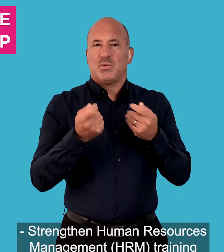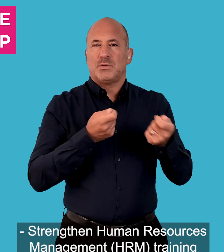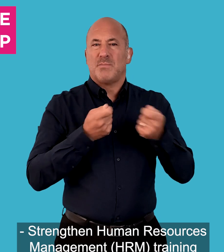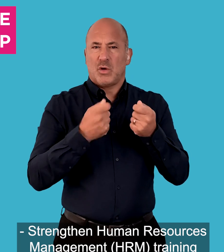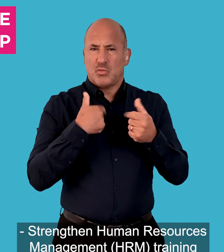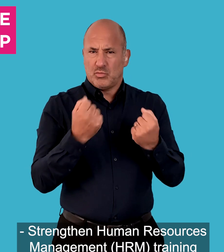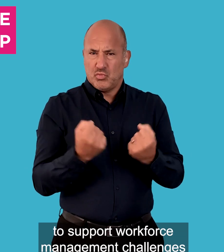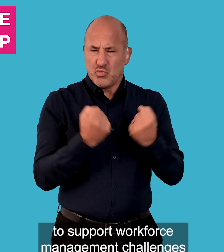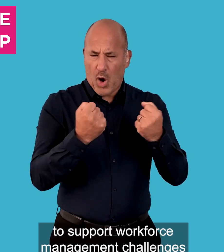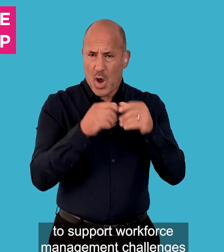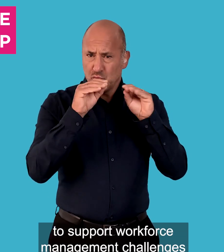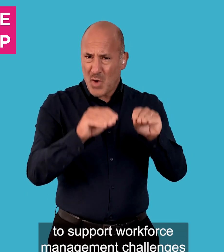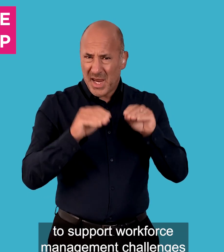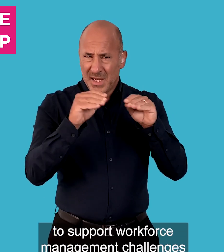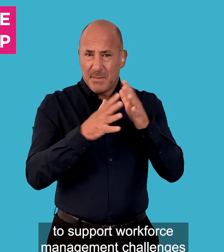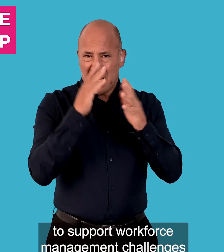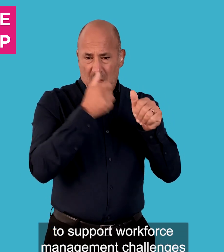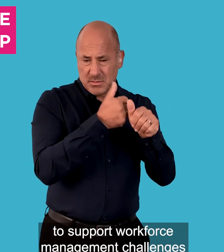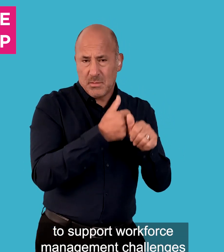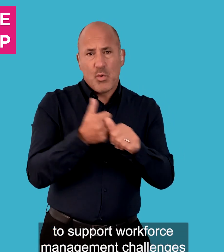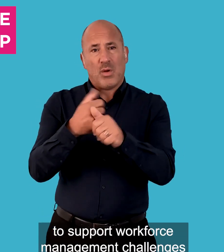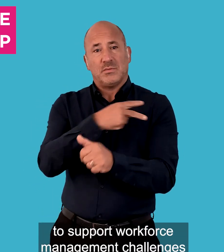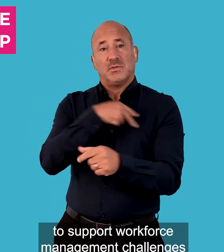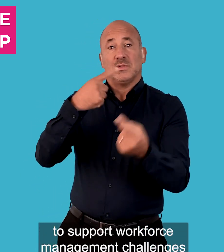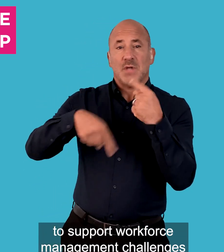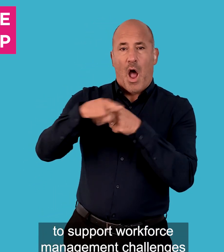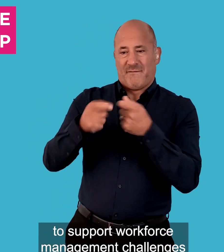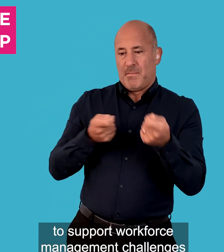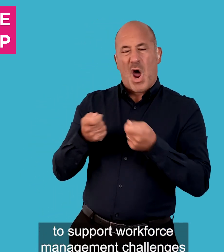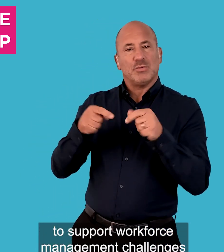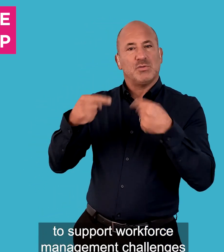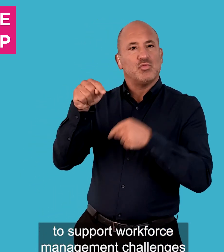management HRM training to support workforce management challenges.